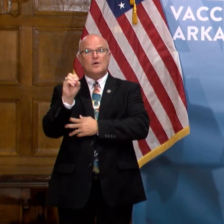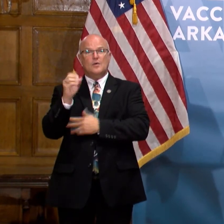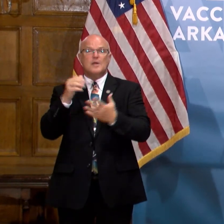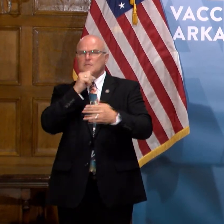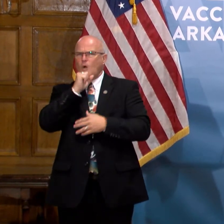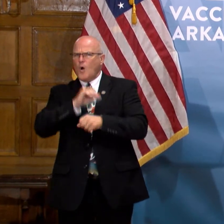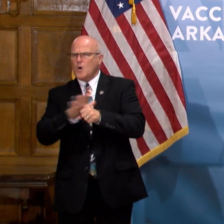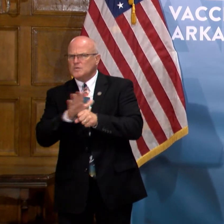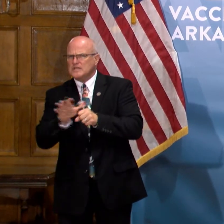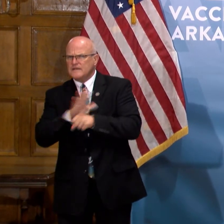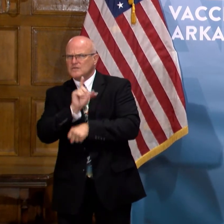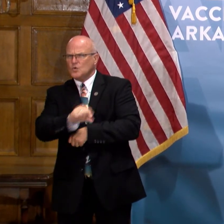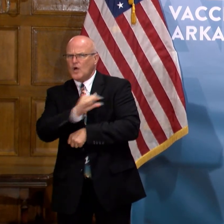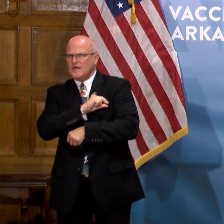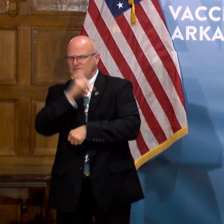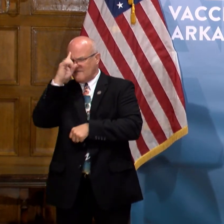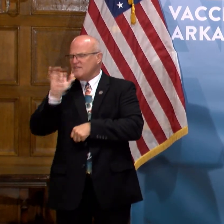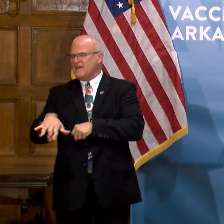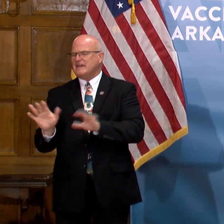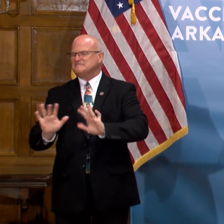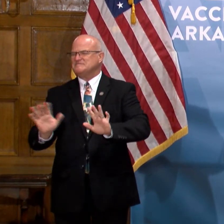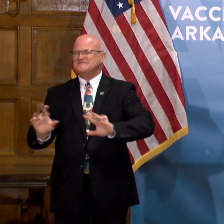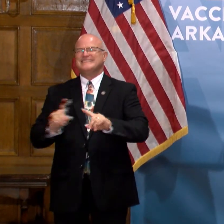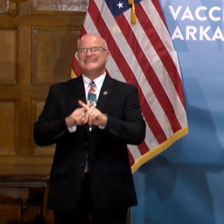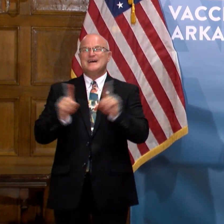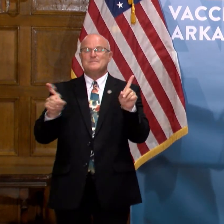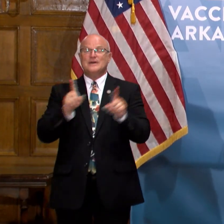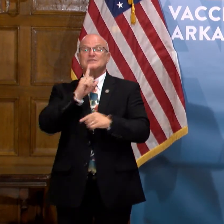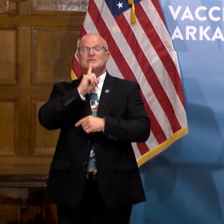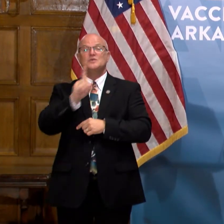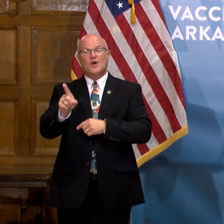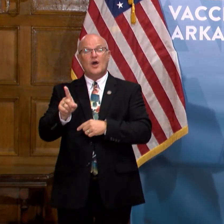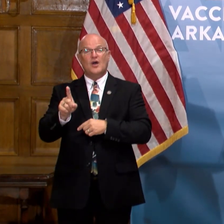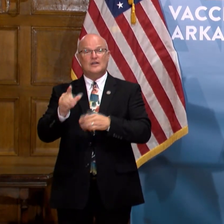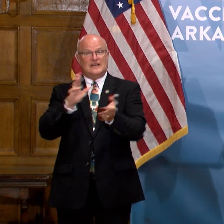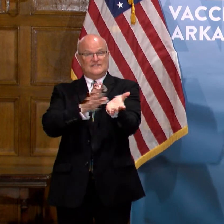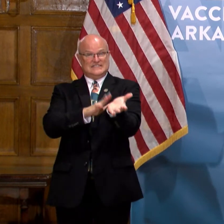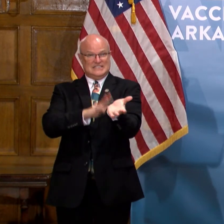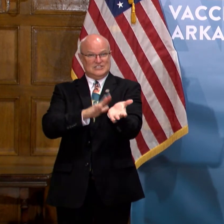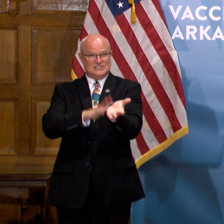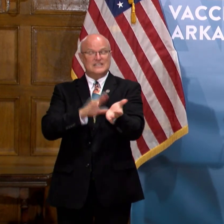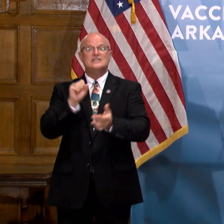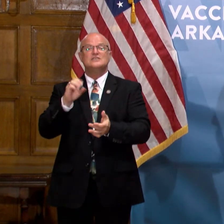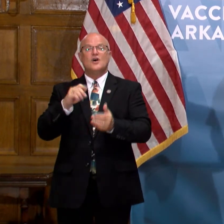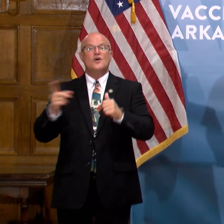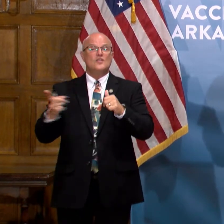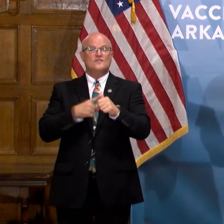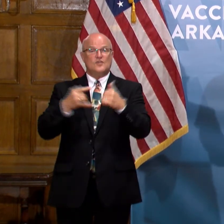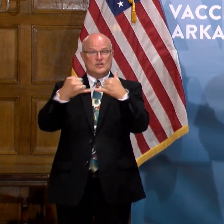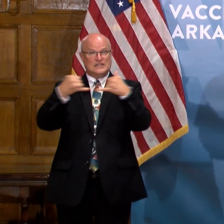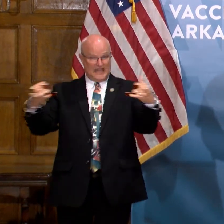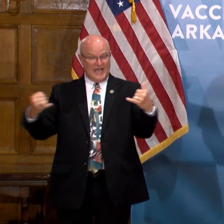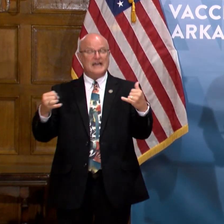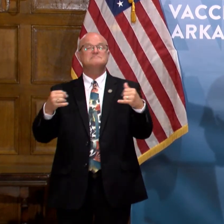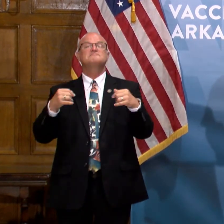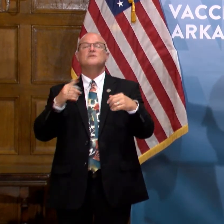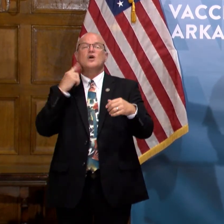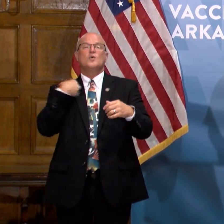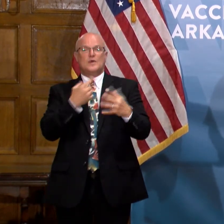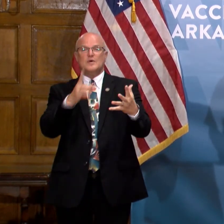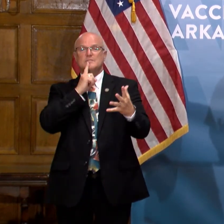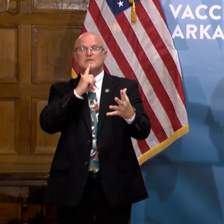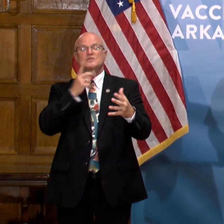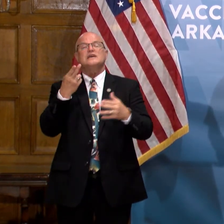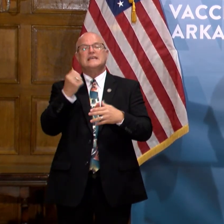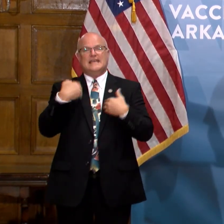probably not old enough to qualify for that, but you are a physician, and so you're first line, and we certainly want to make